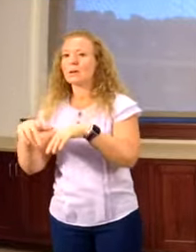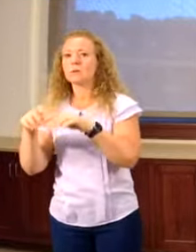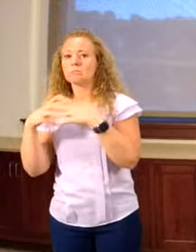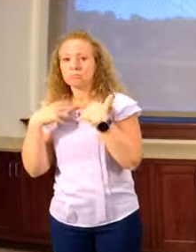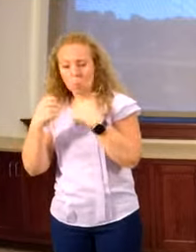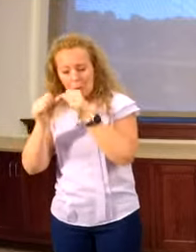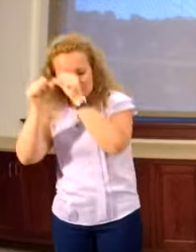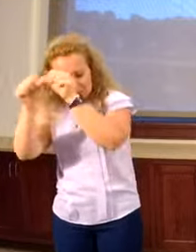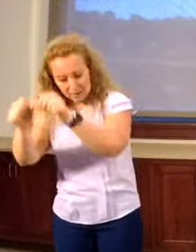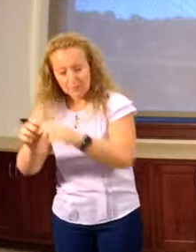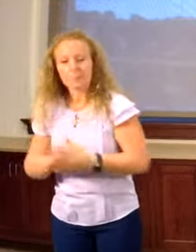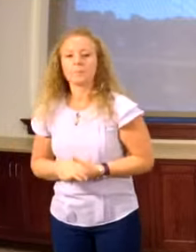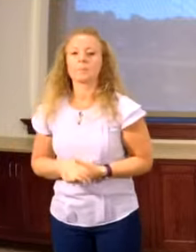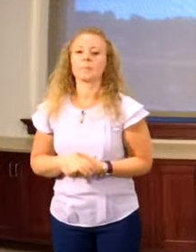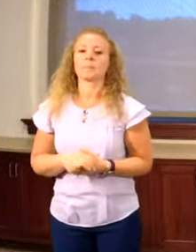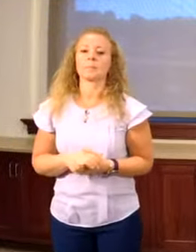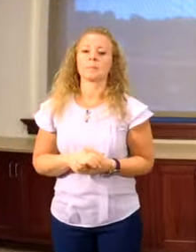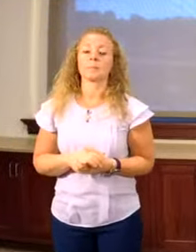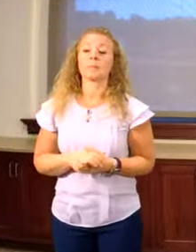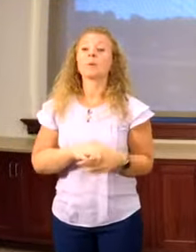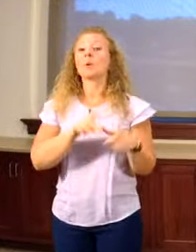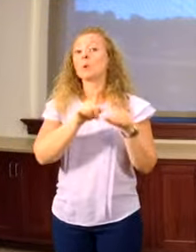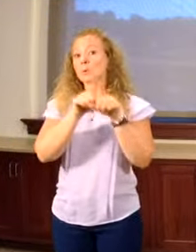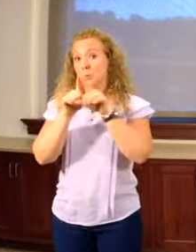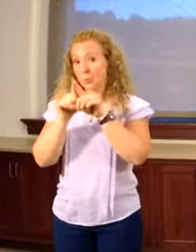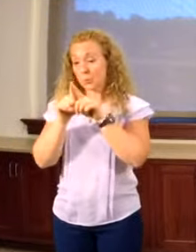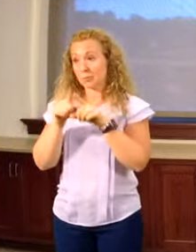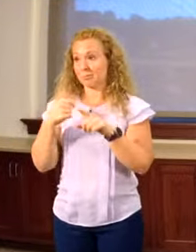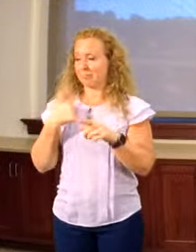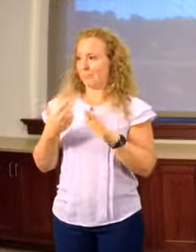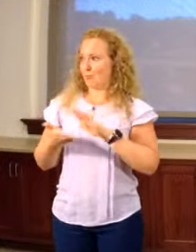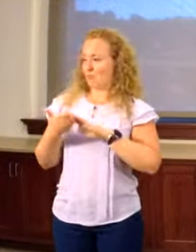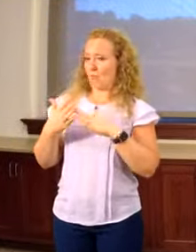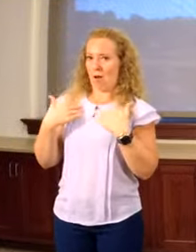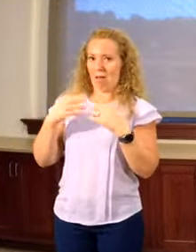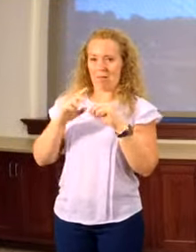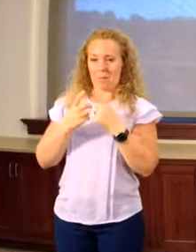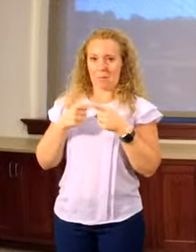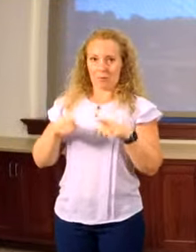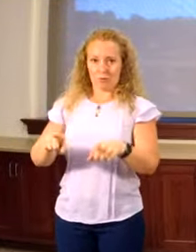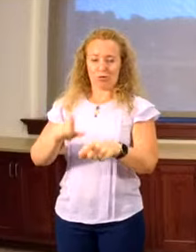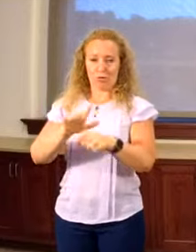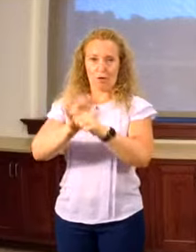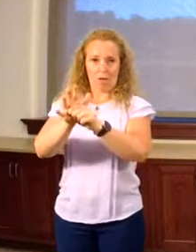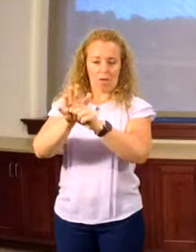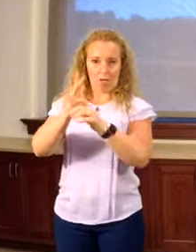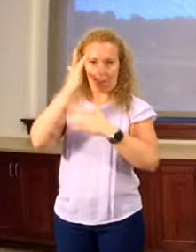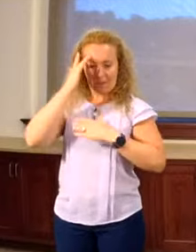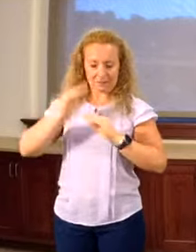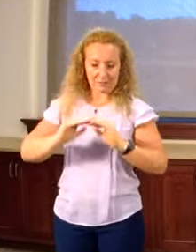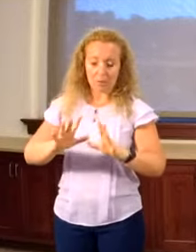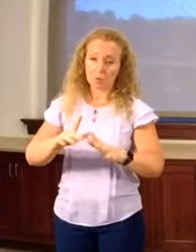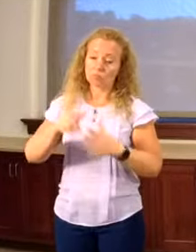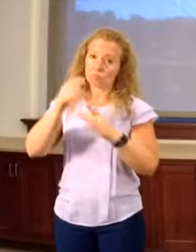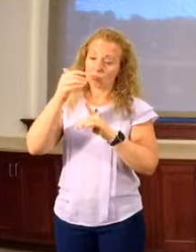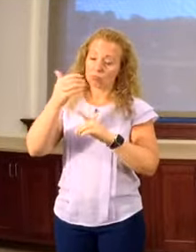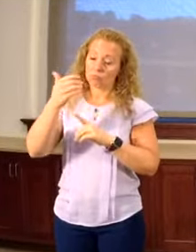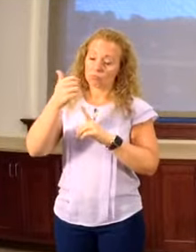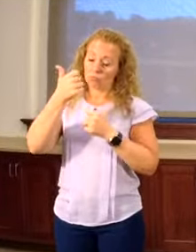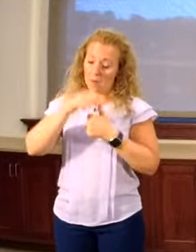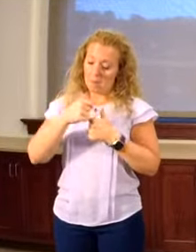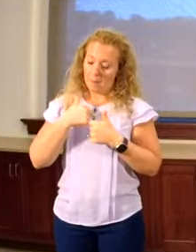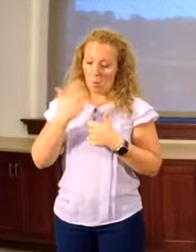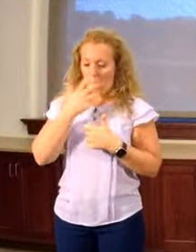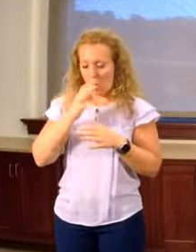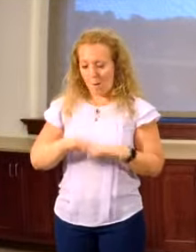and health. Of course, running a health department during a pandemic has reminded me of the importance of being adaptive